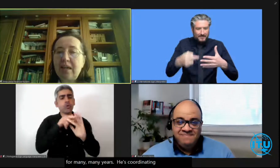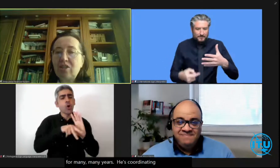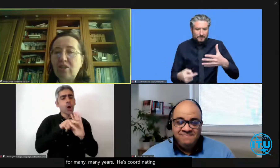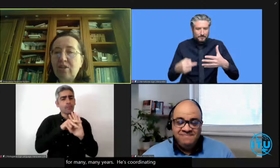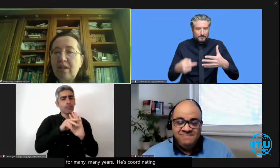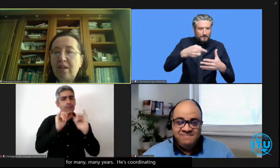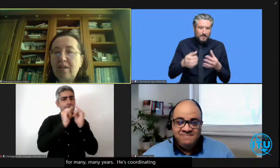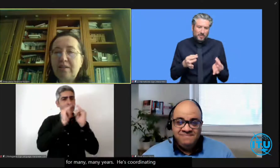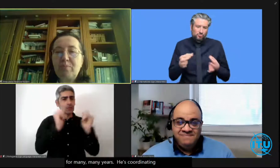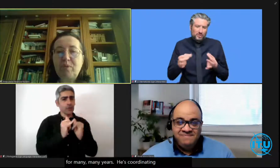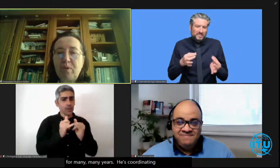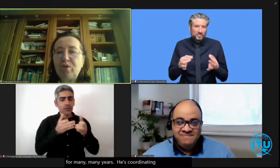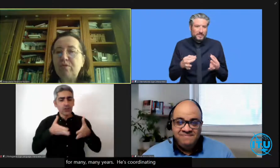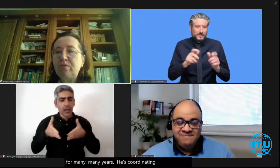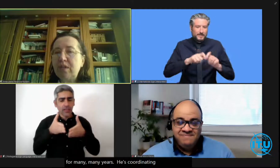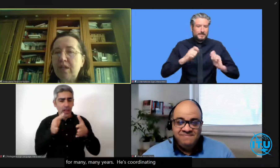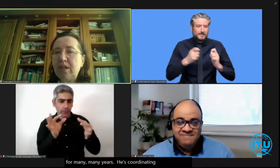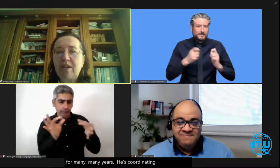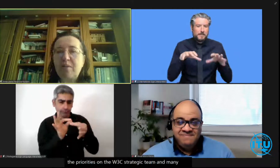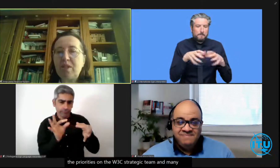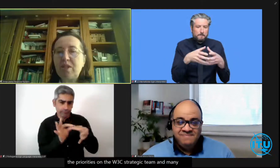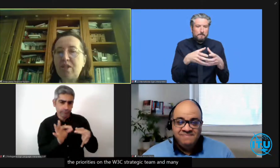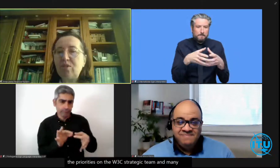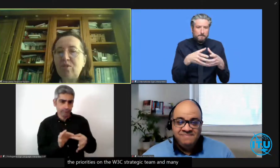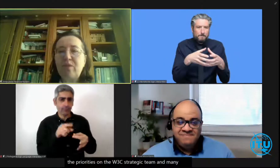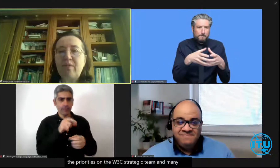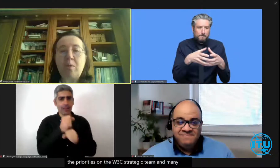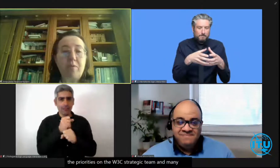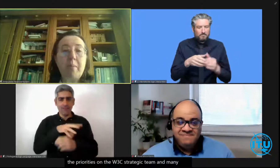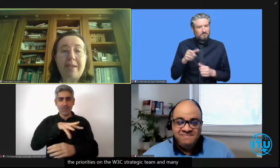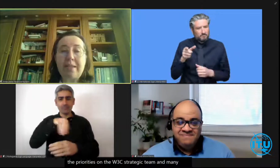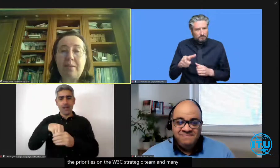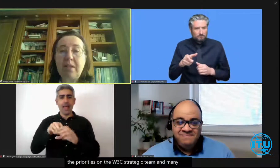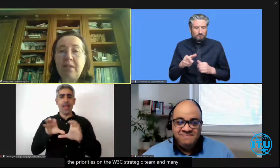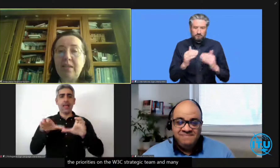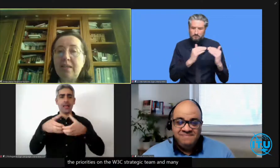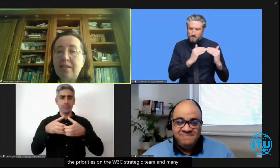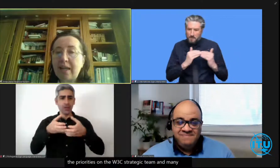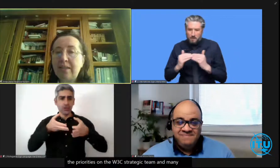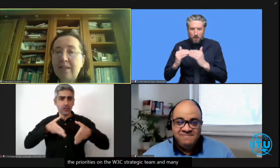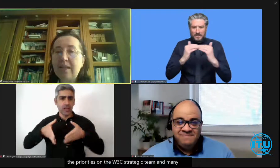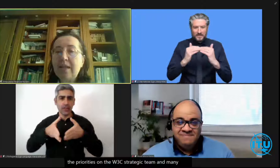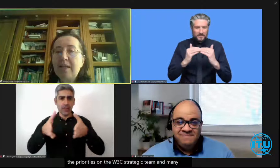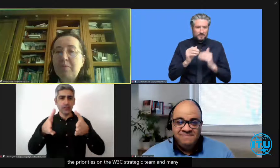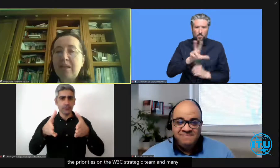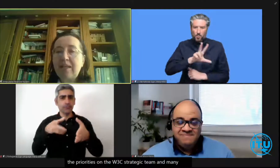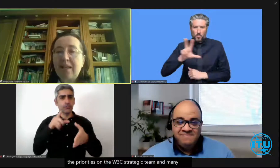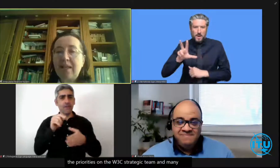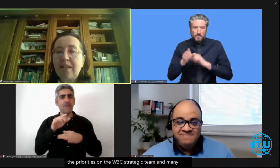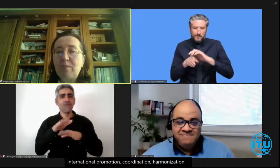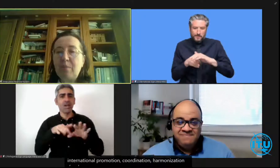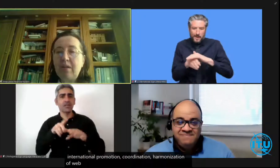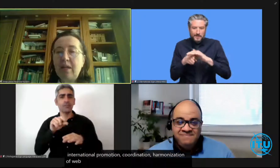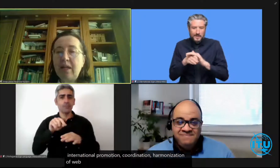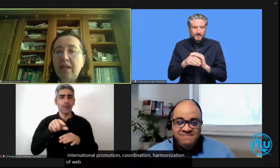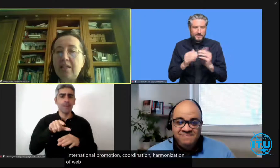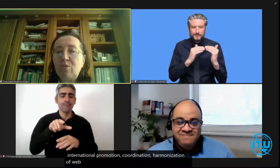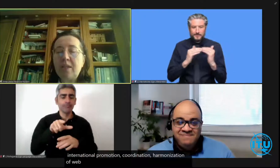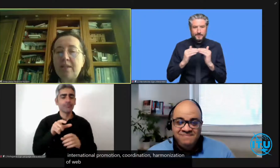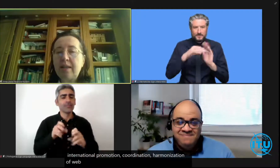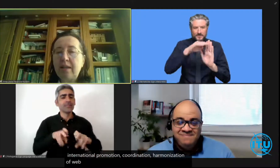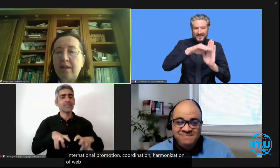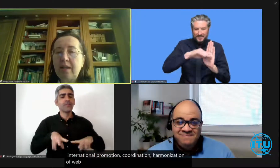many international promotion, coordination, and harmonization of web accessibility standards. But as I say, he's been